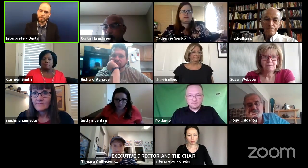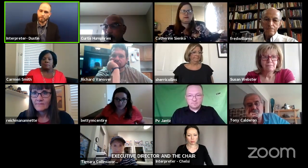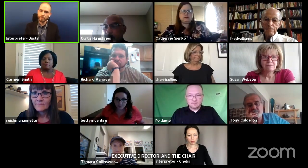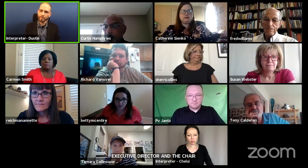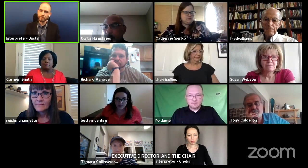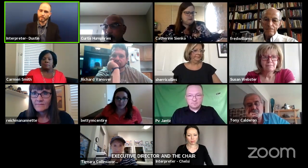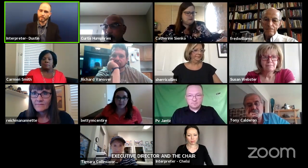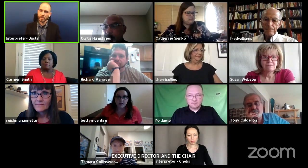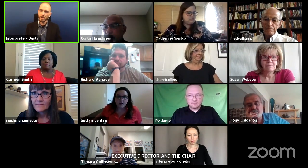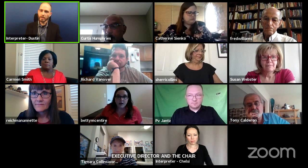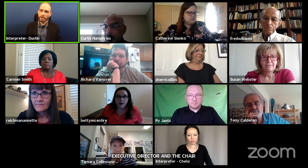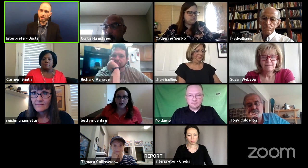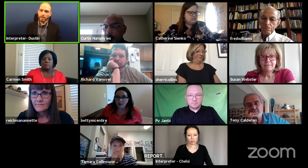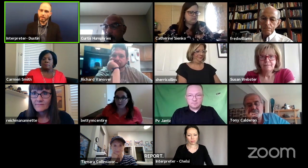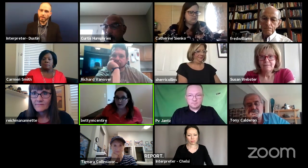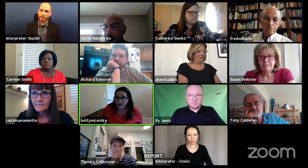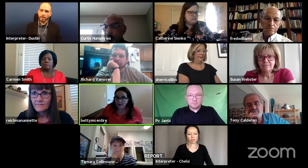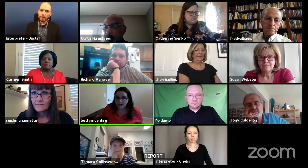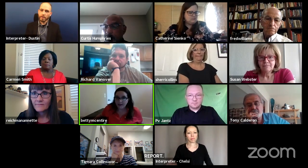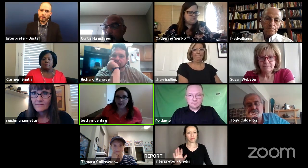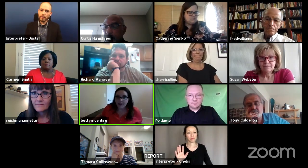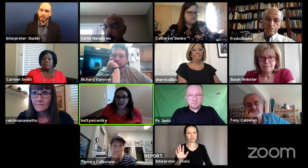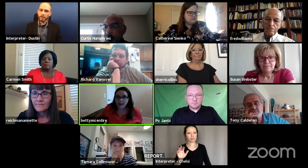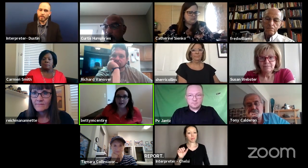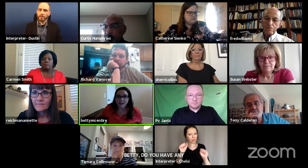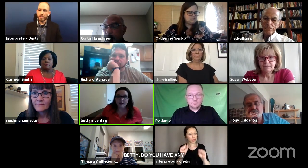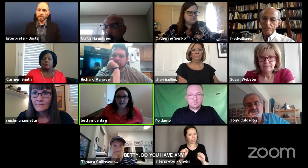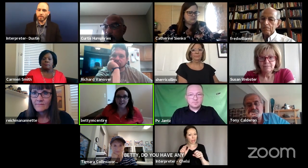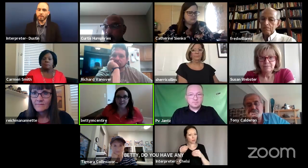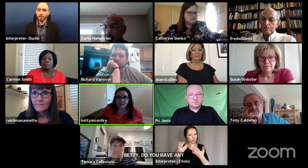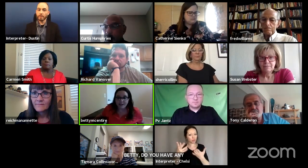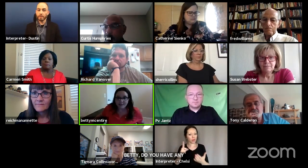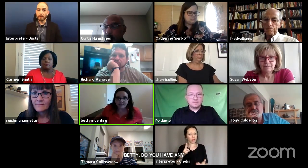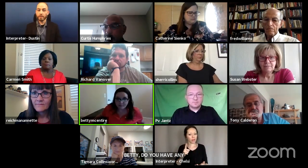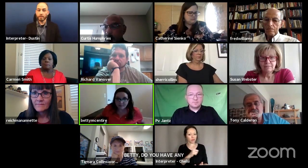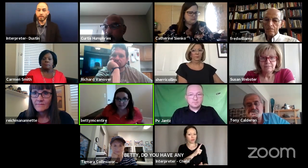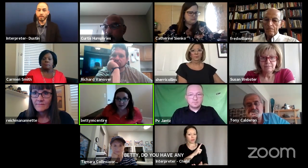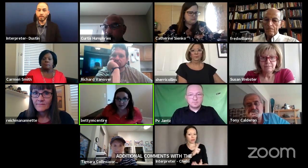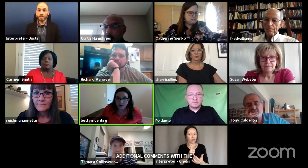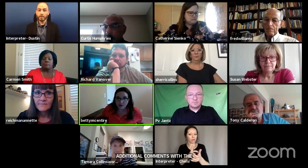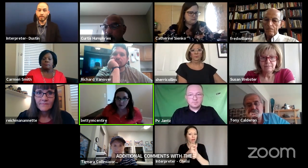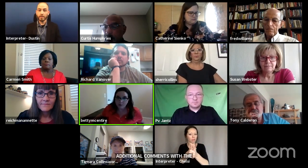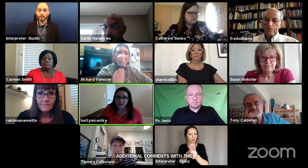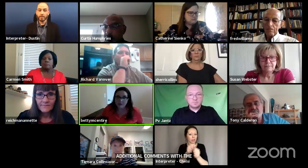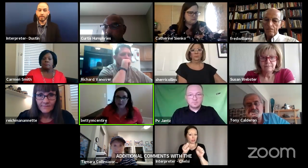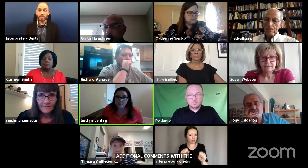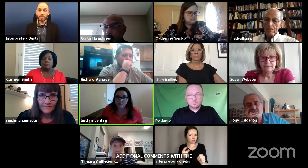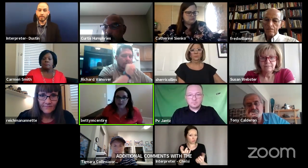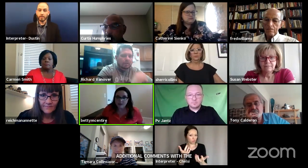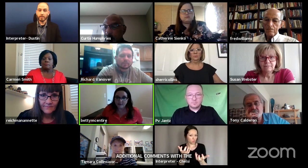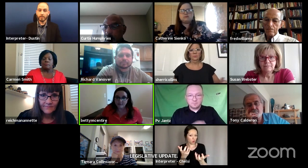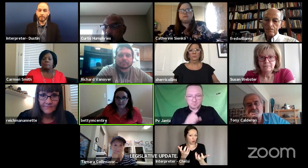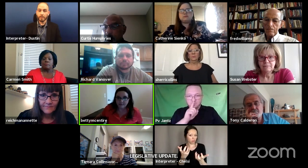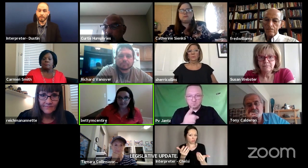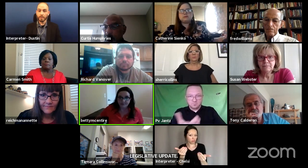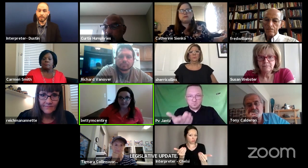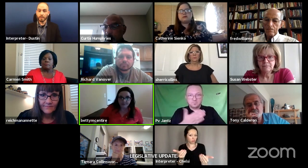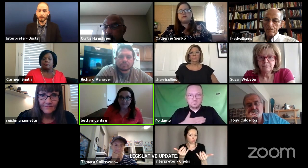update. I can provide a legislative update as well, if you would like me to move to